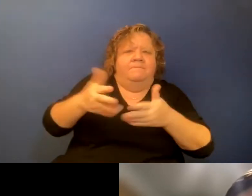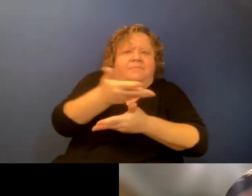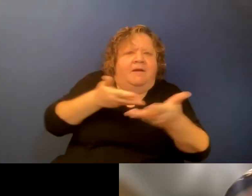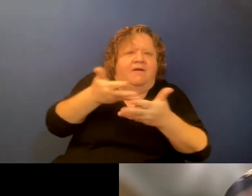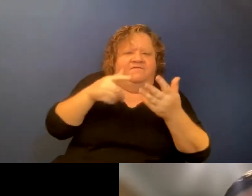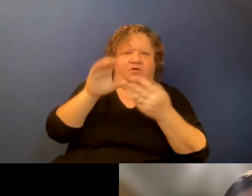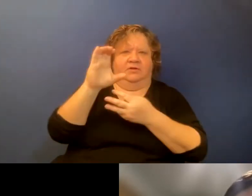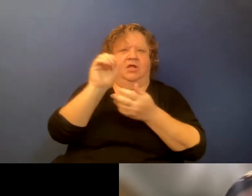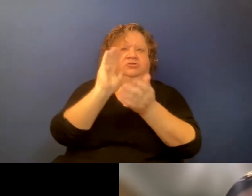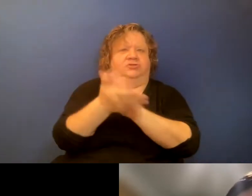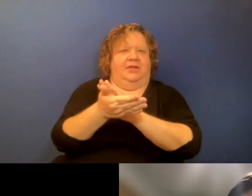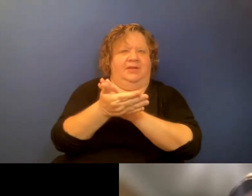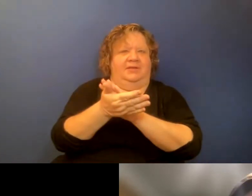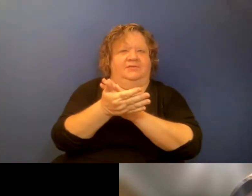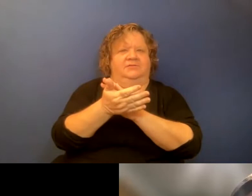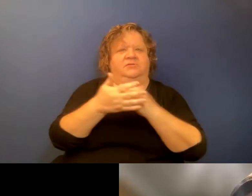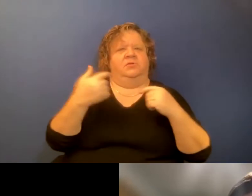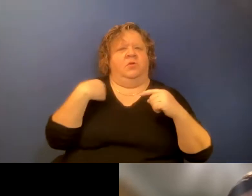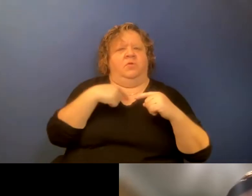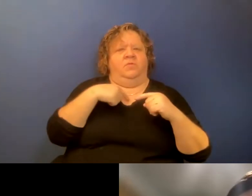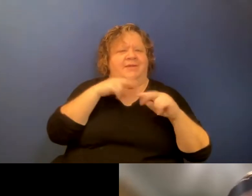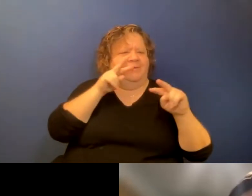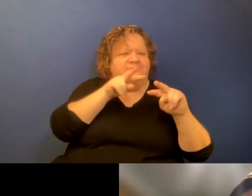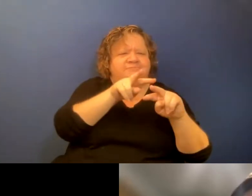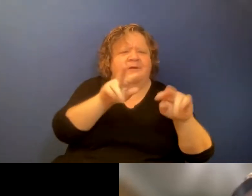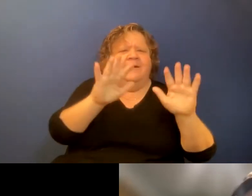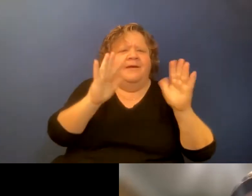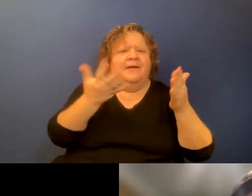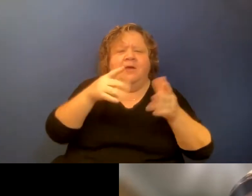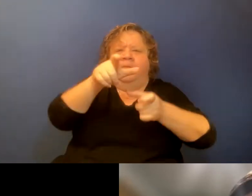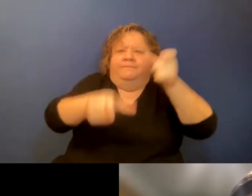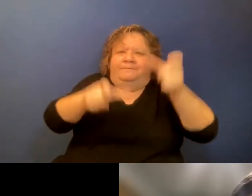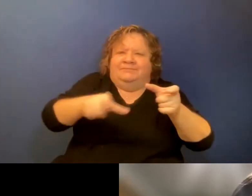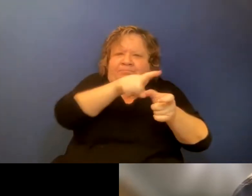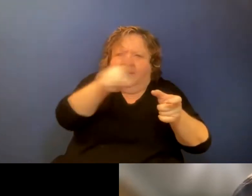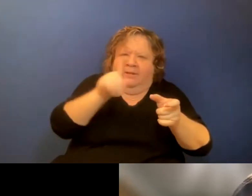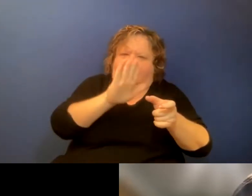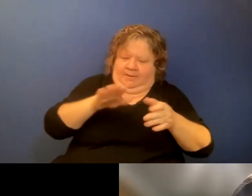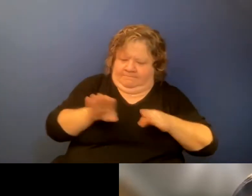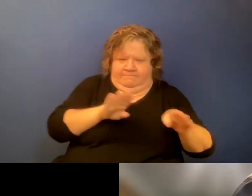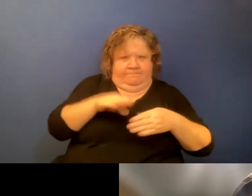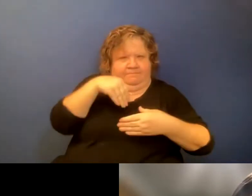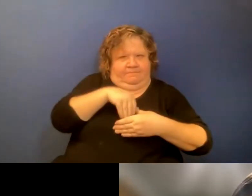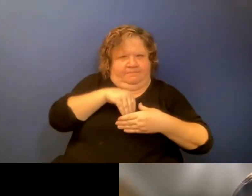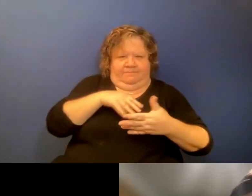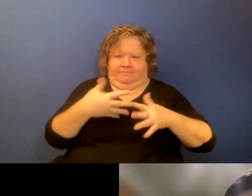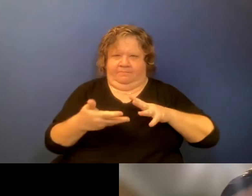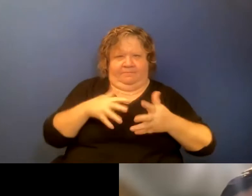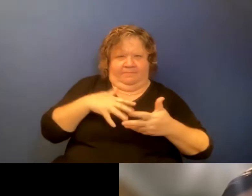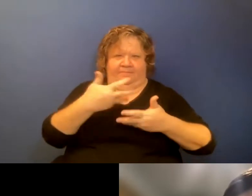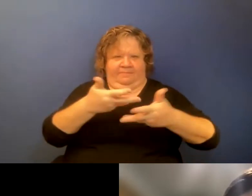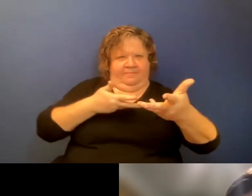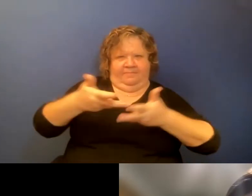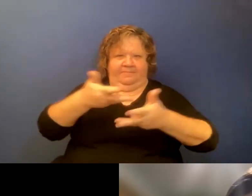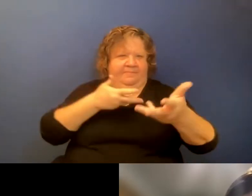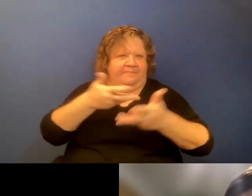behavior. So if you think about our day-to-day lives, about 95% of our decisions and our behavior, our